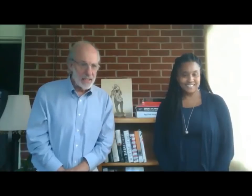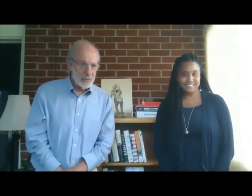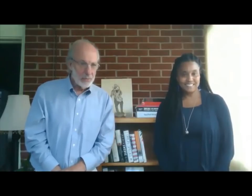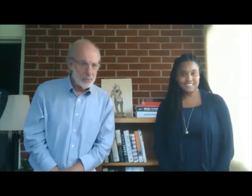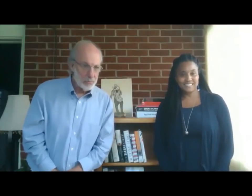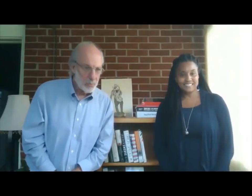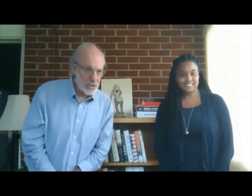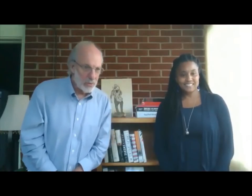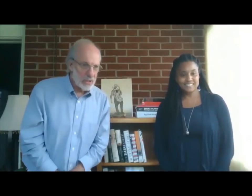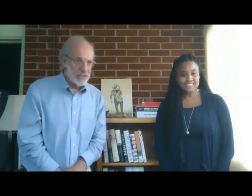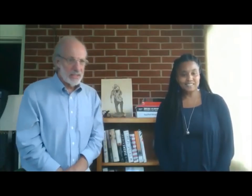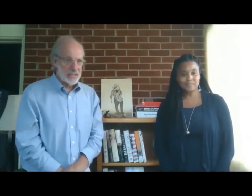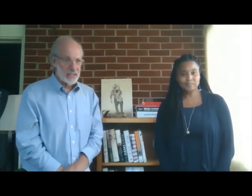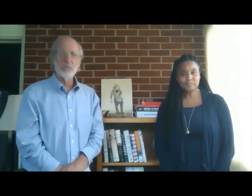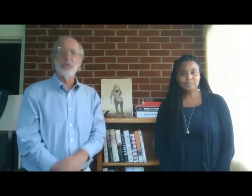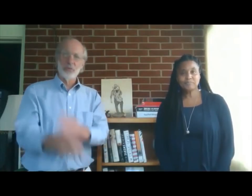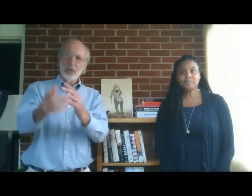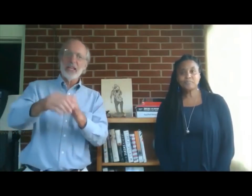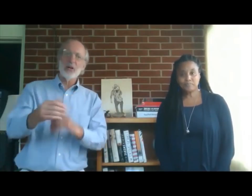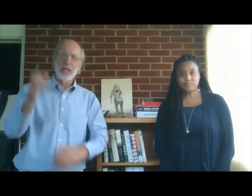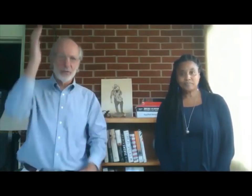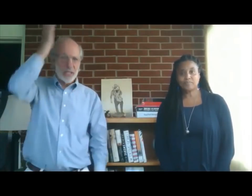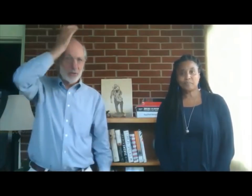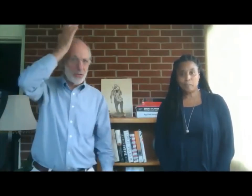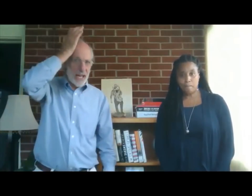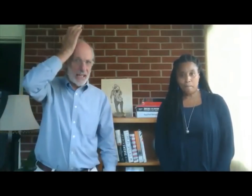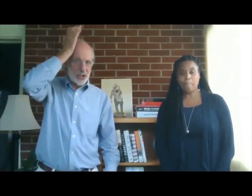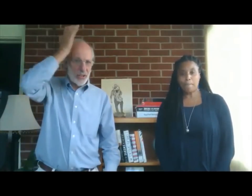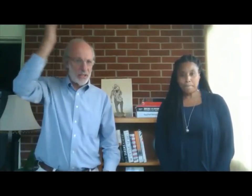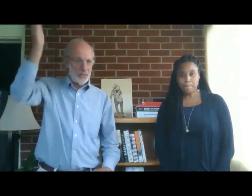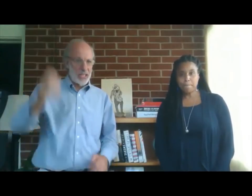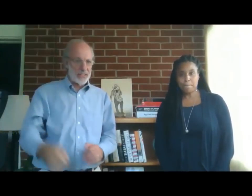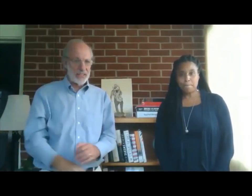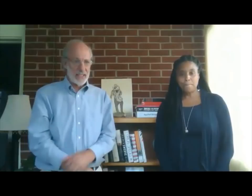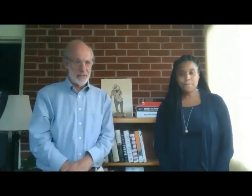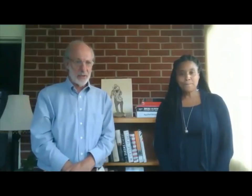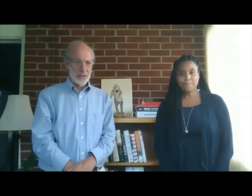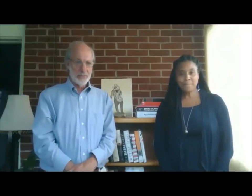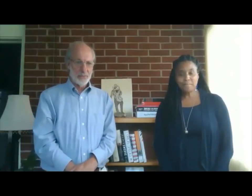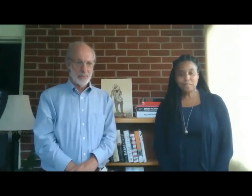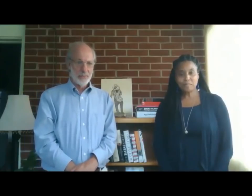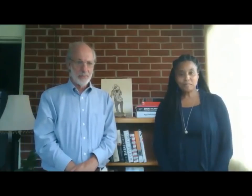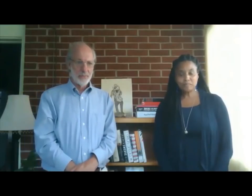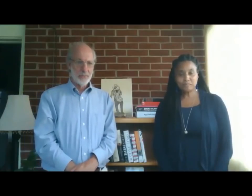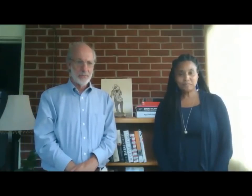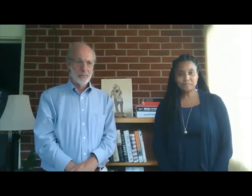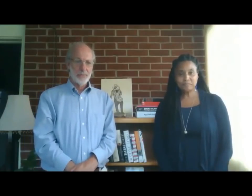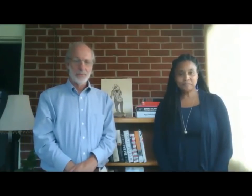And what's the next? Oh, ready? Okay, everybody. Trash. Go ahead and practice that, everyone.